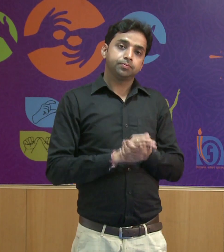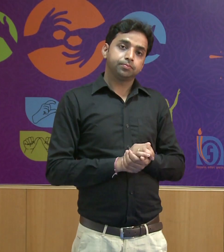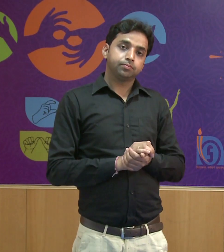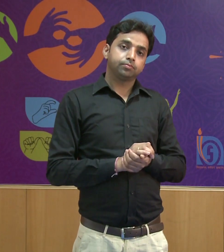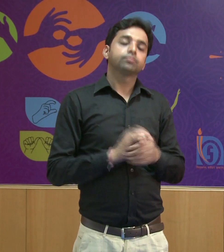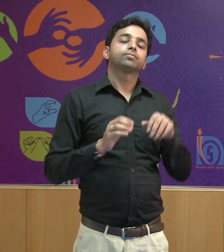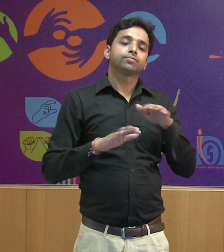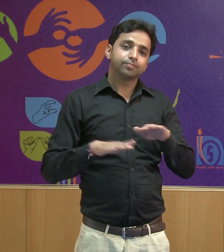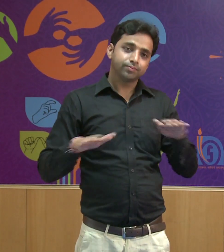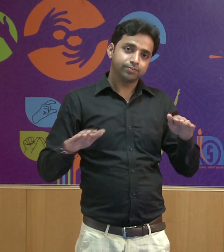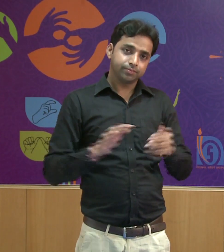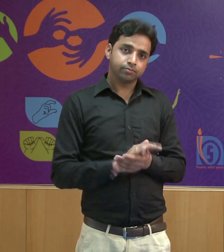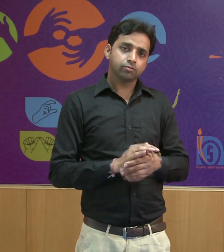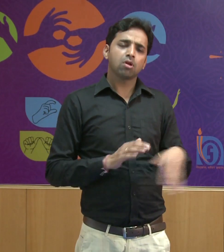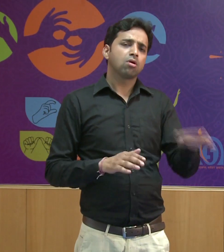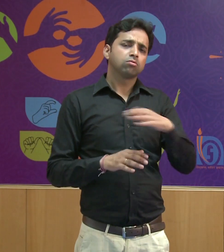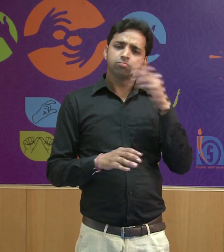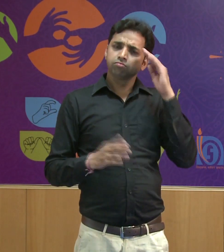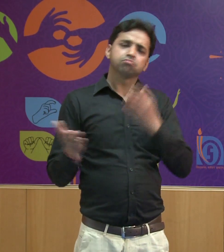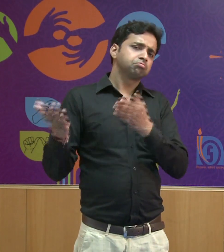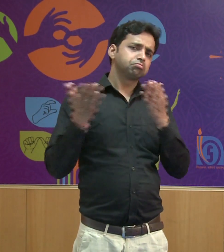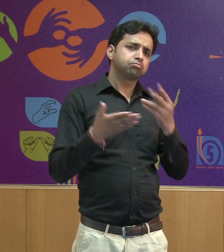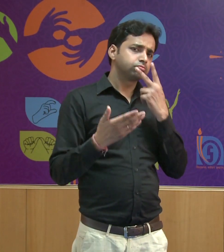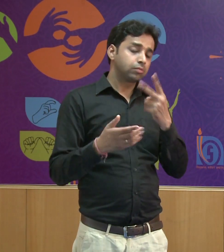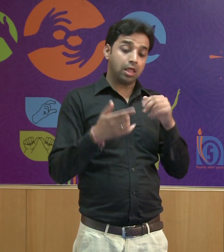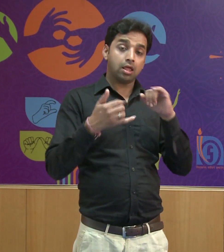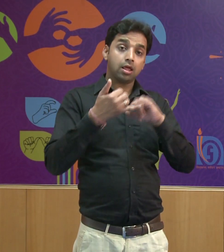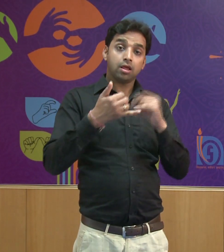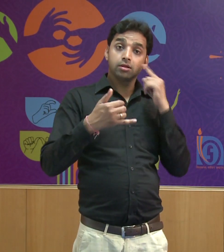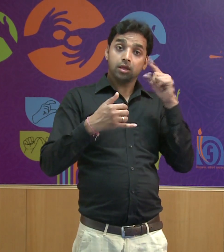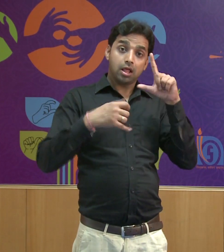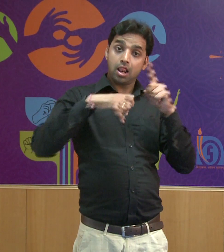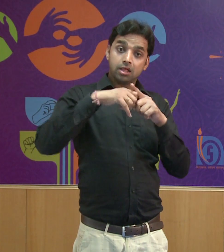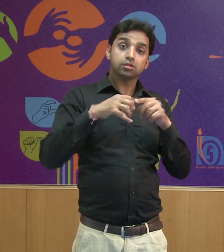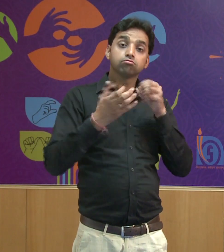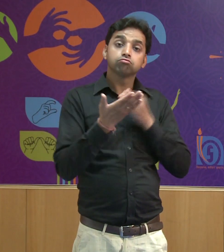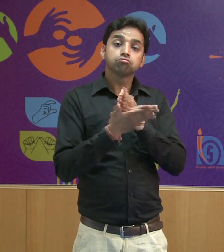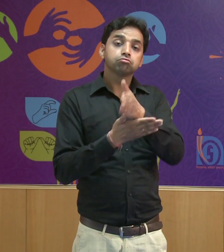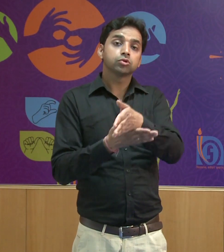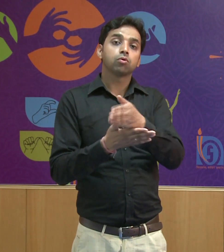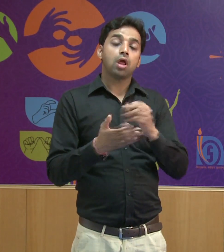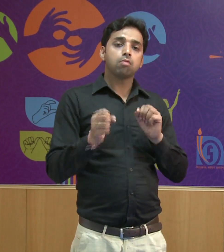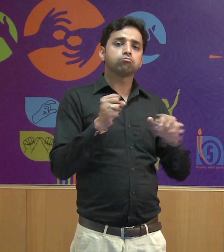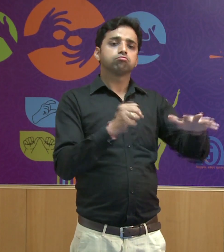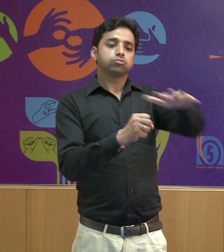Learners, we also came to know about the Silk Route and its impact on the world.